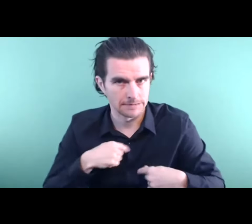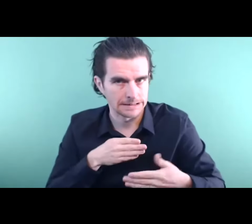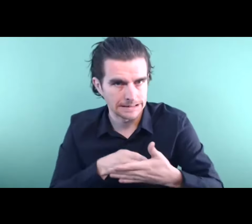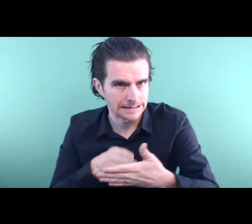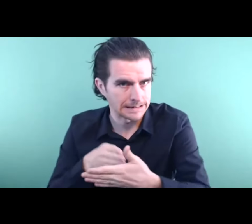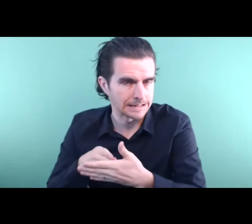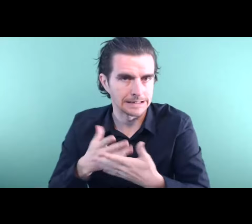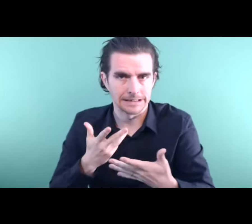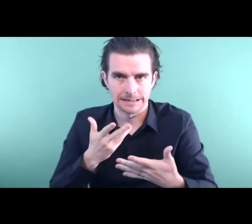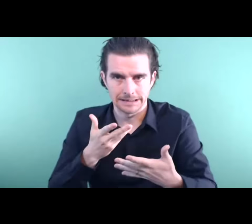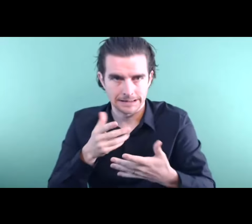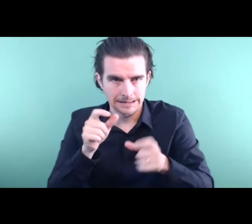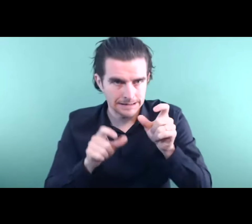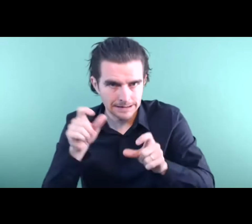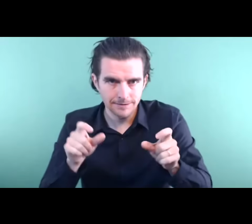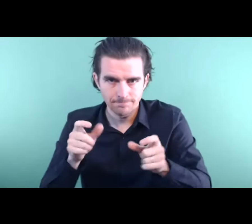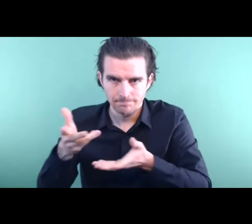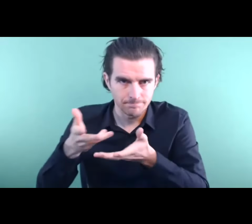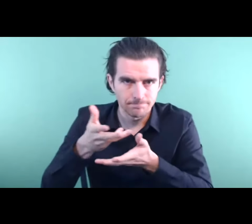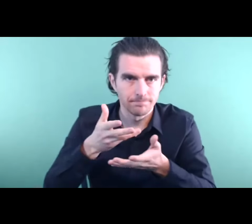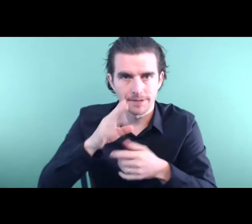better products, but also to